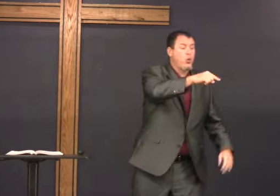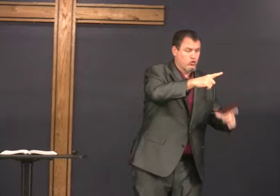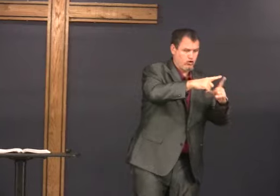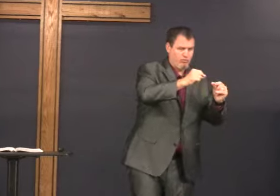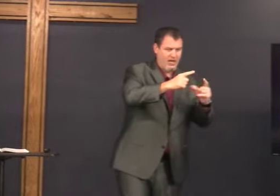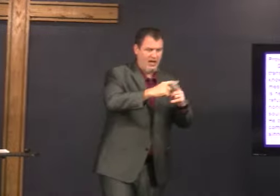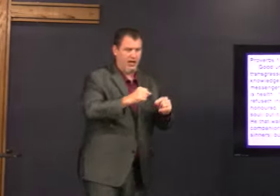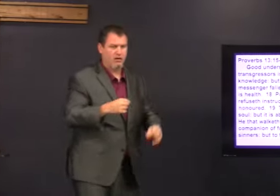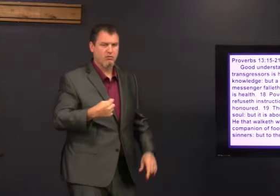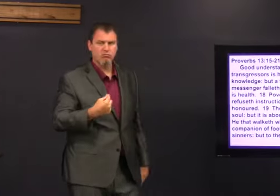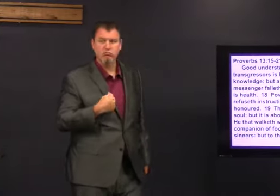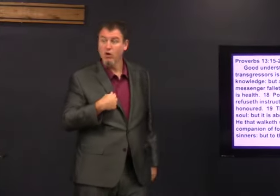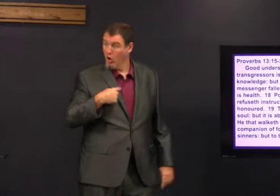I go to Japan.